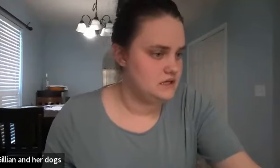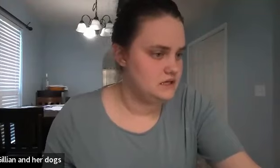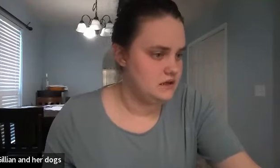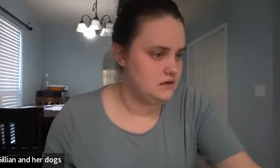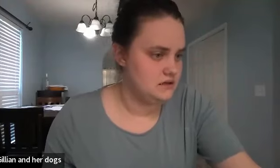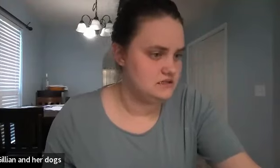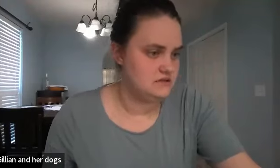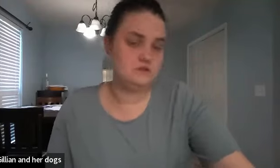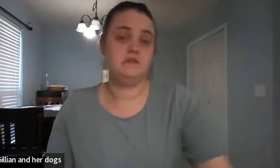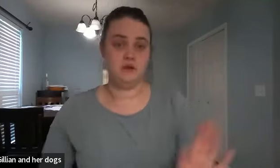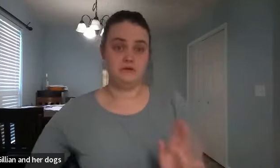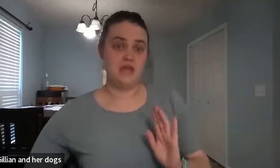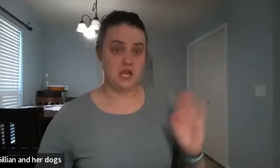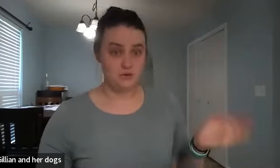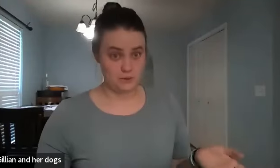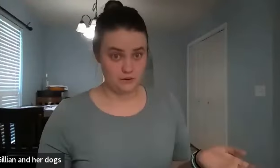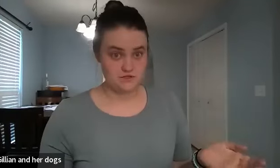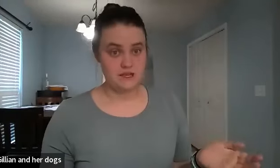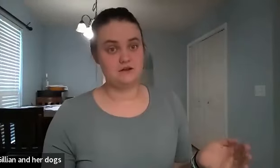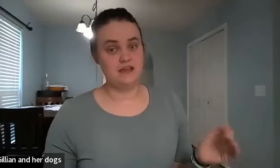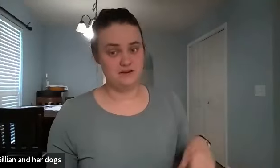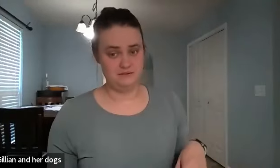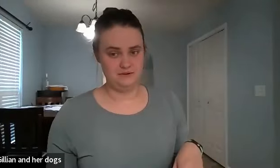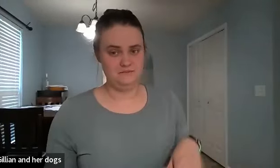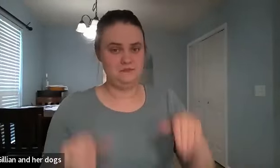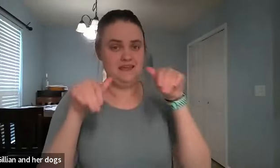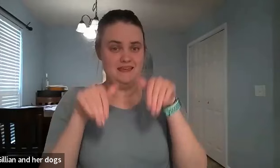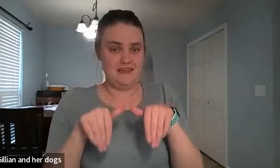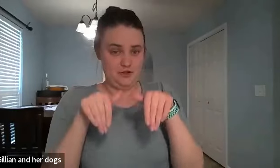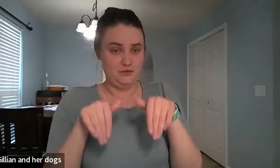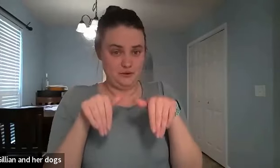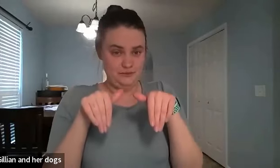we continue. There we go. Kangaroo. So we had our kangaroo. Kangaroo.